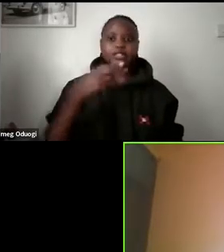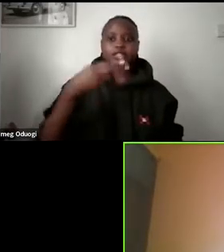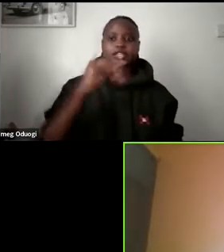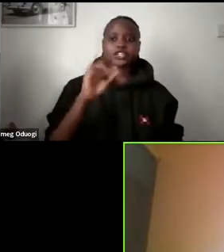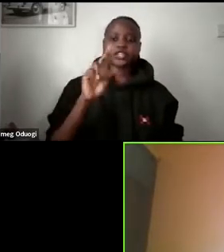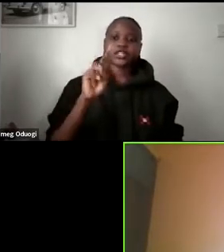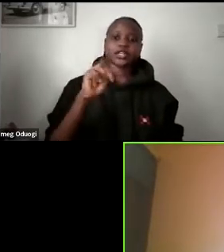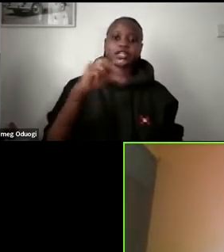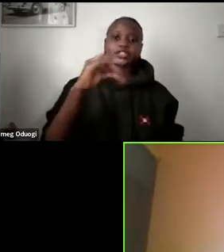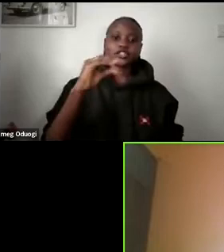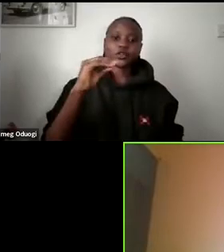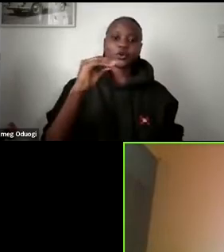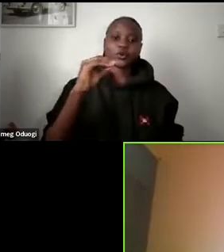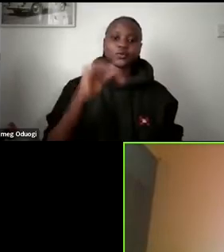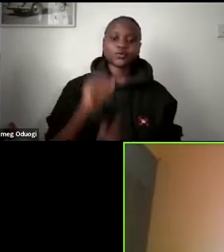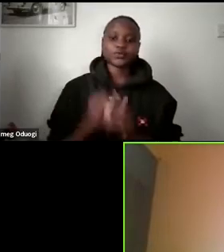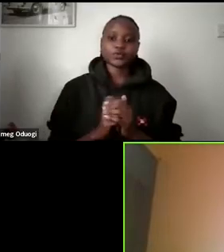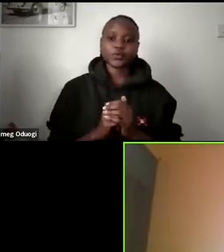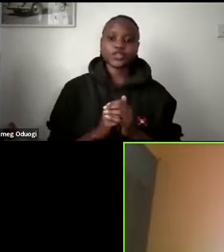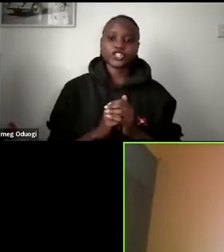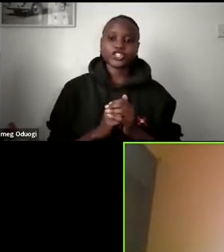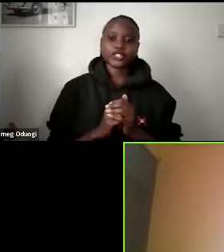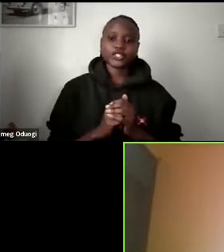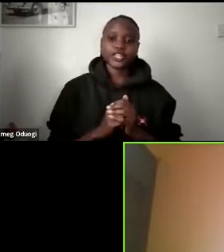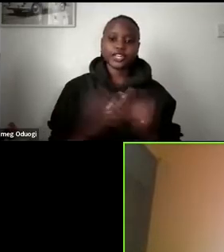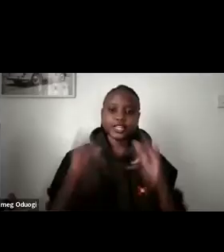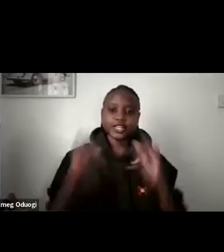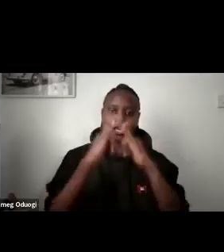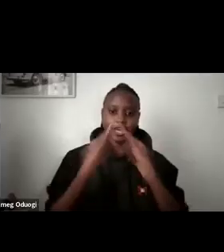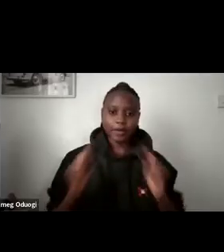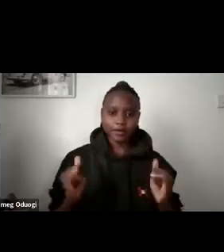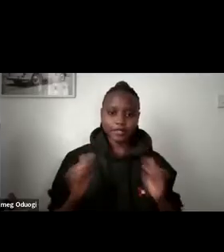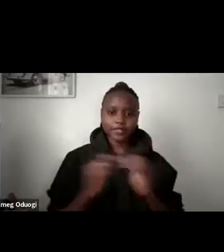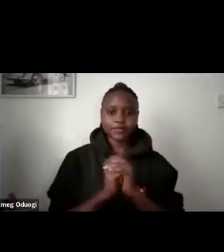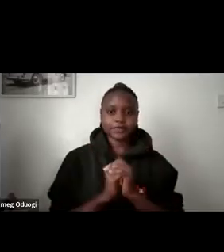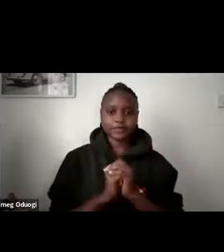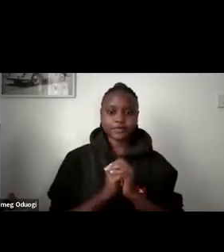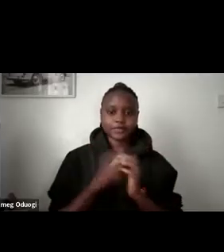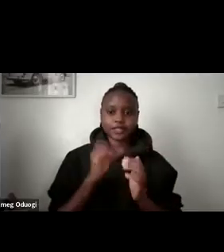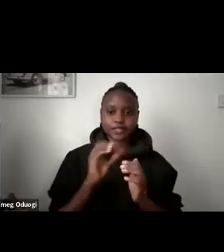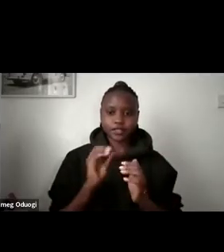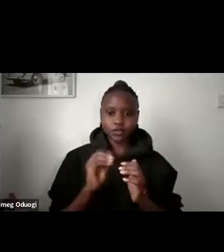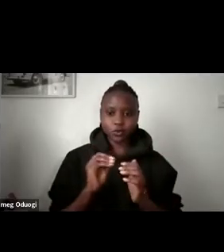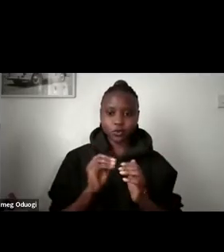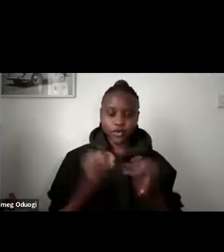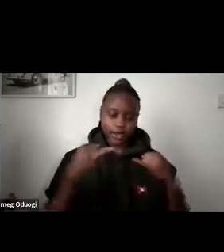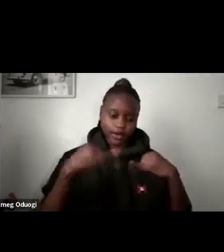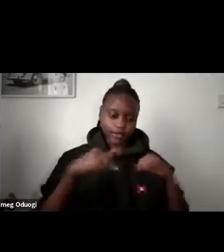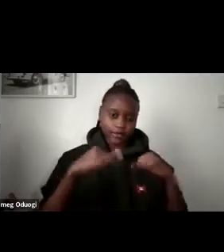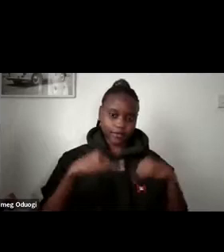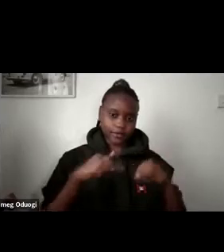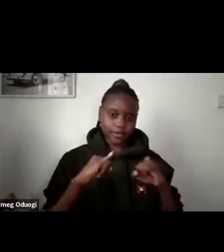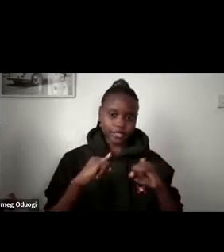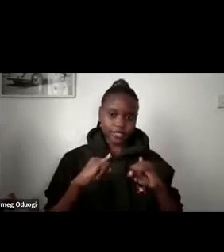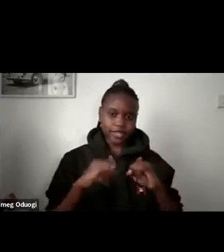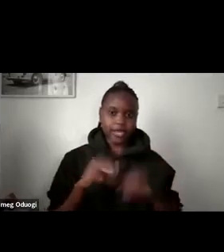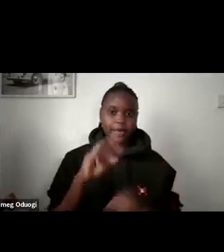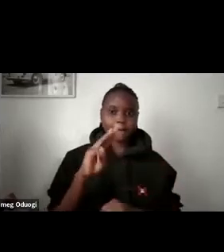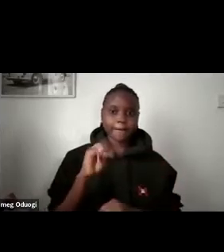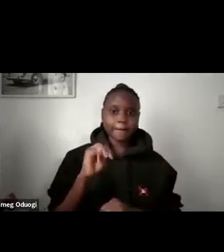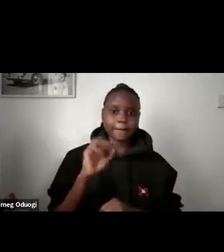is situated in Dadaab, Kakuma, and Nairobi. So we are implementing a MasterCard funded